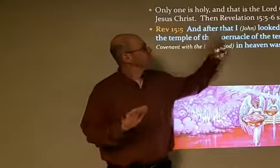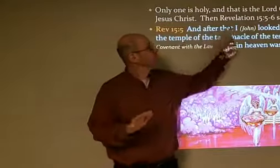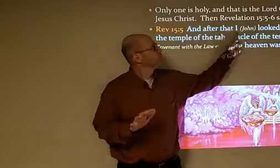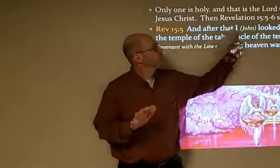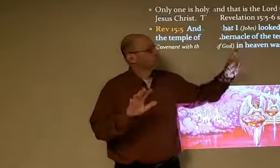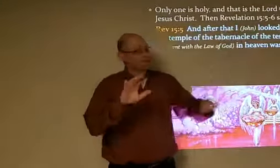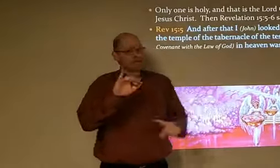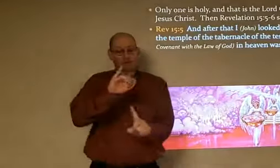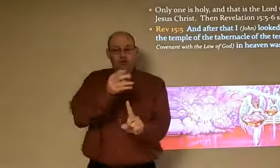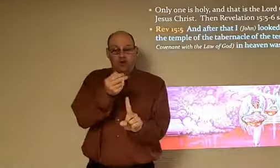15:5-6.